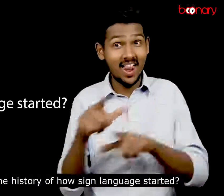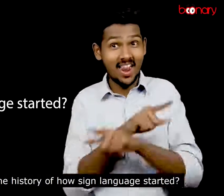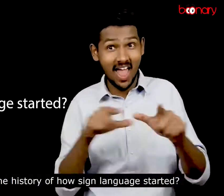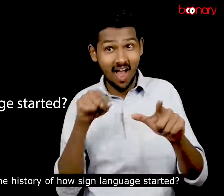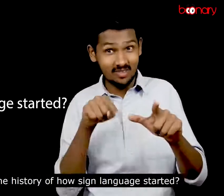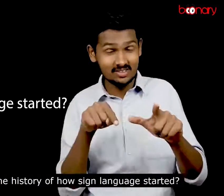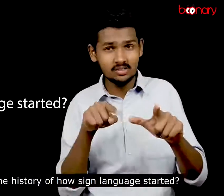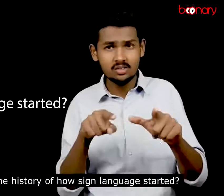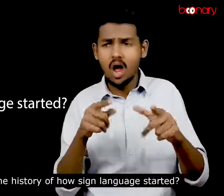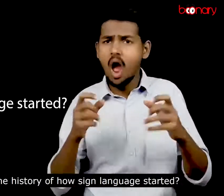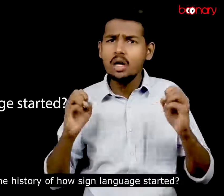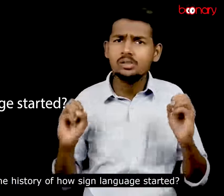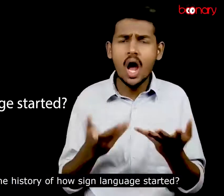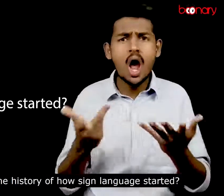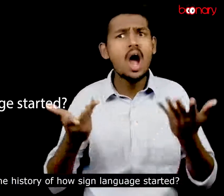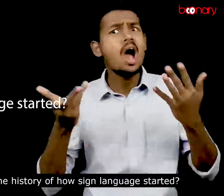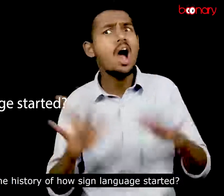sign language started.